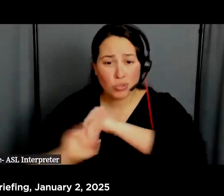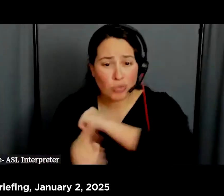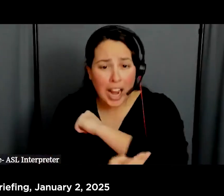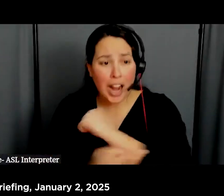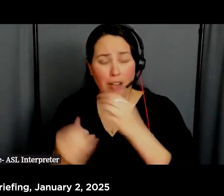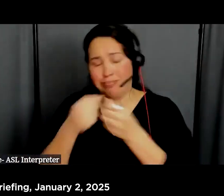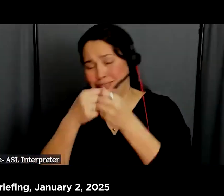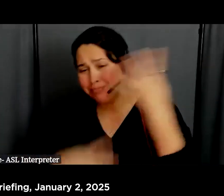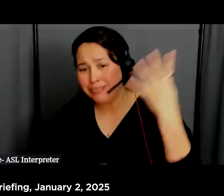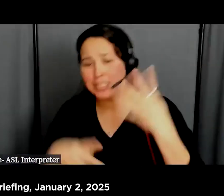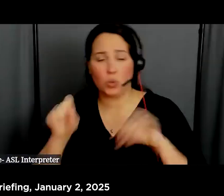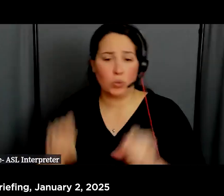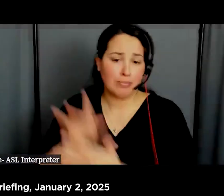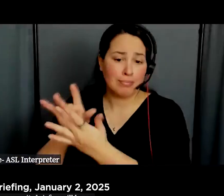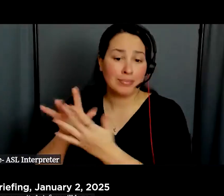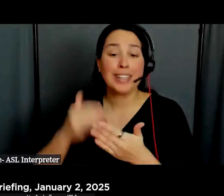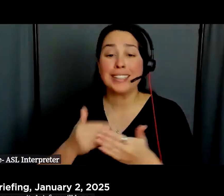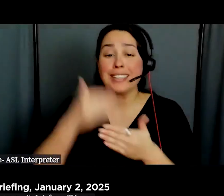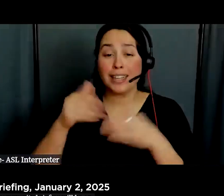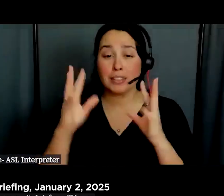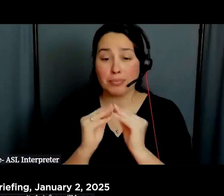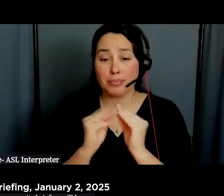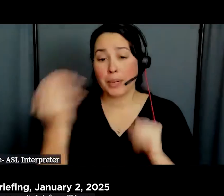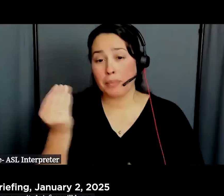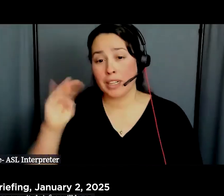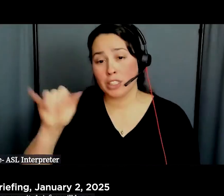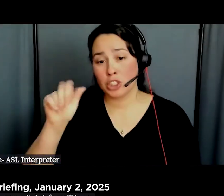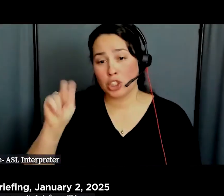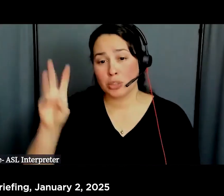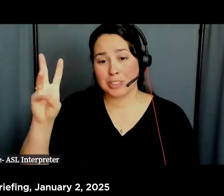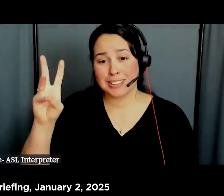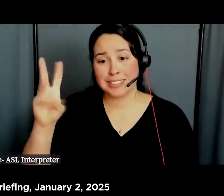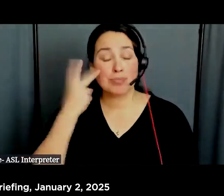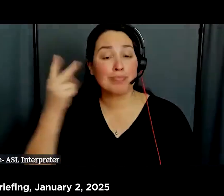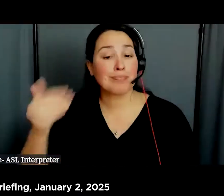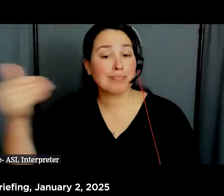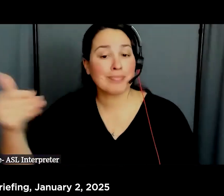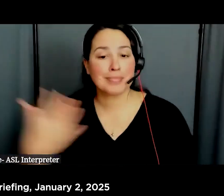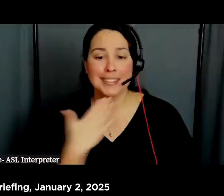be on Monday, January 6th. We'll see you then. Thank you.